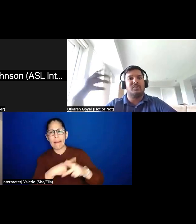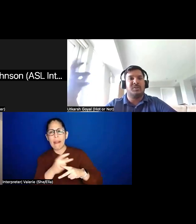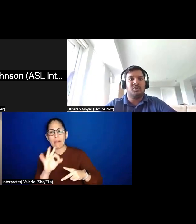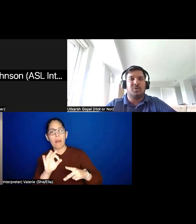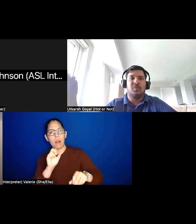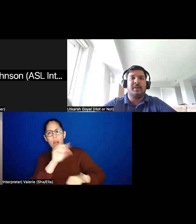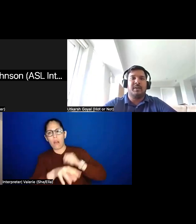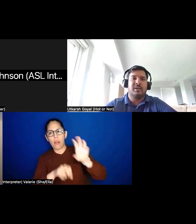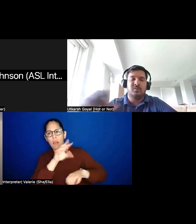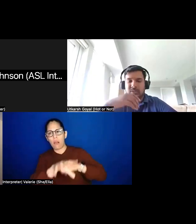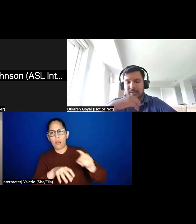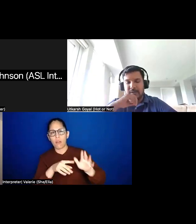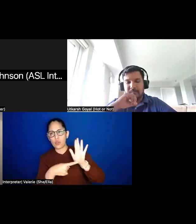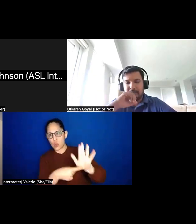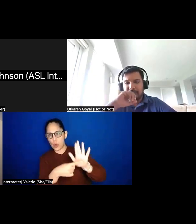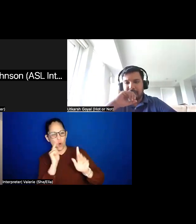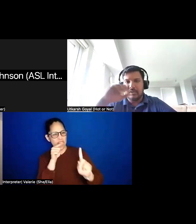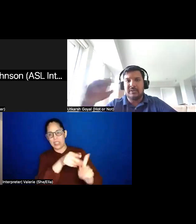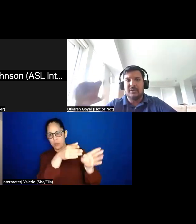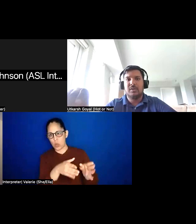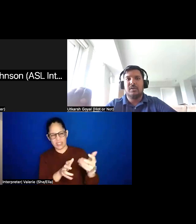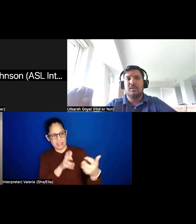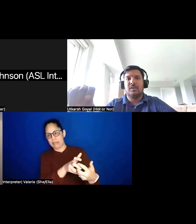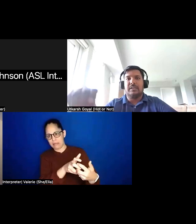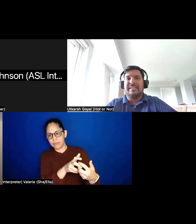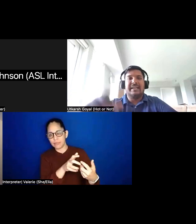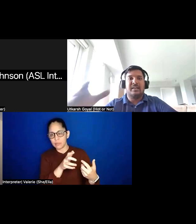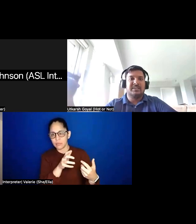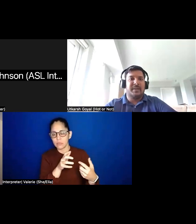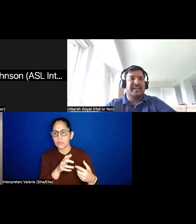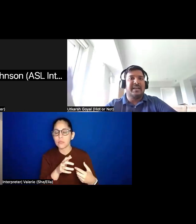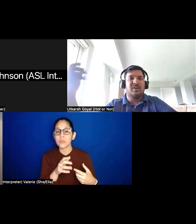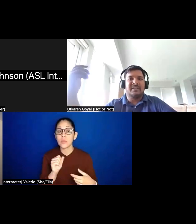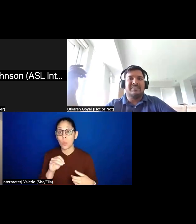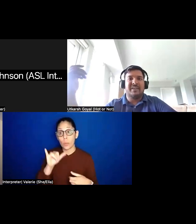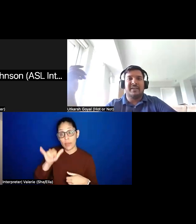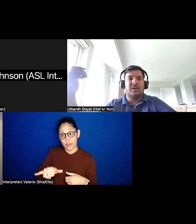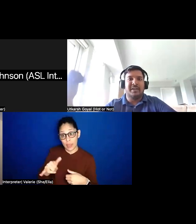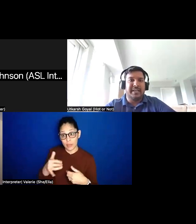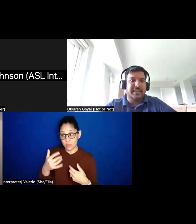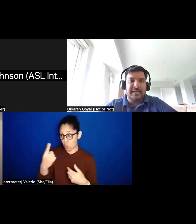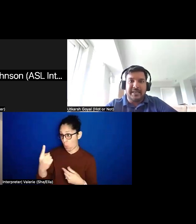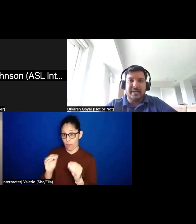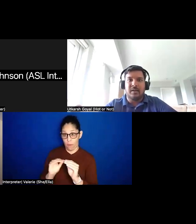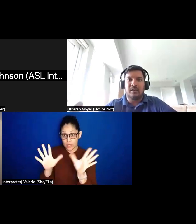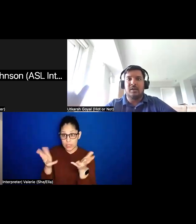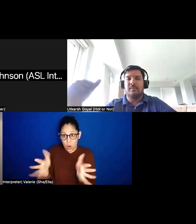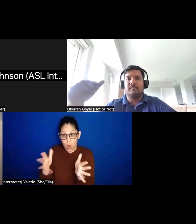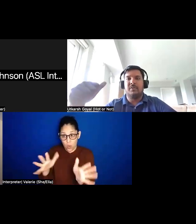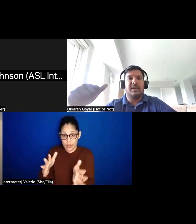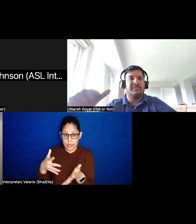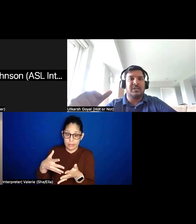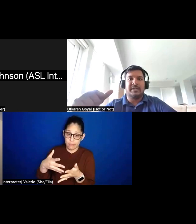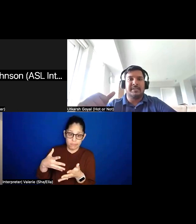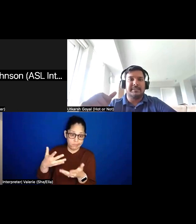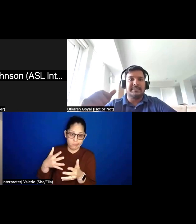and what has to be shown to a particular user. So that is one area, obviously, where we are already inculcating,